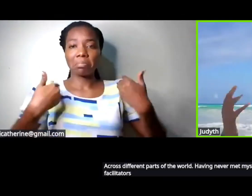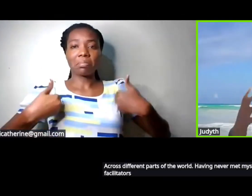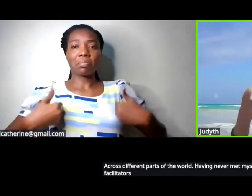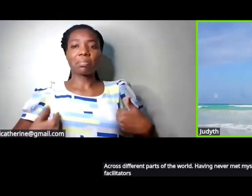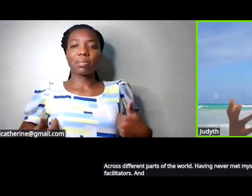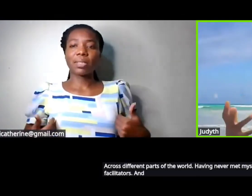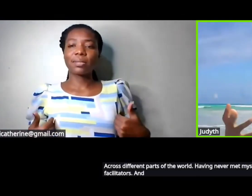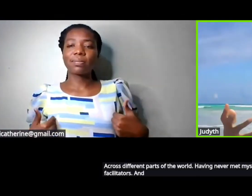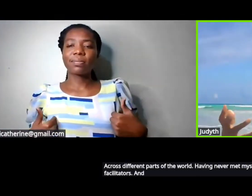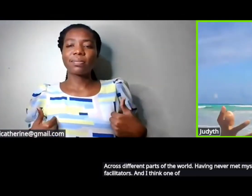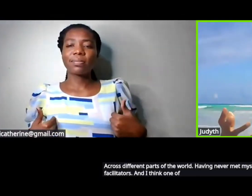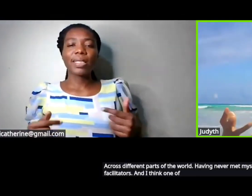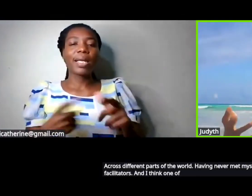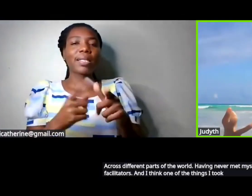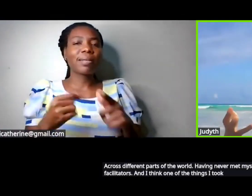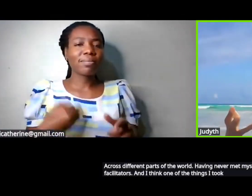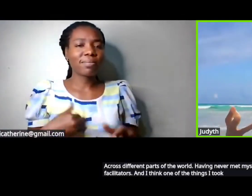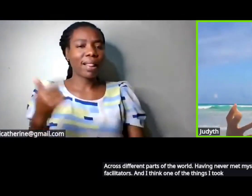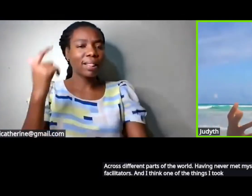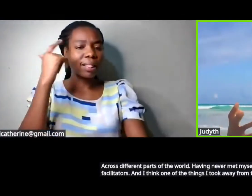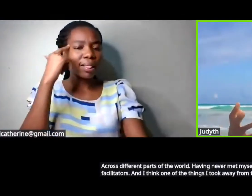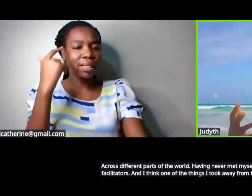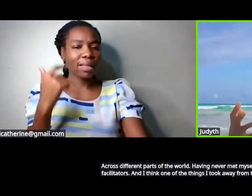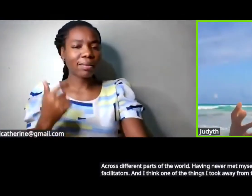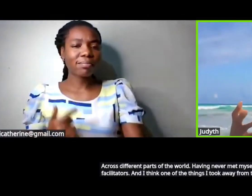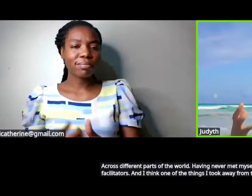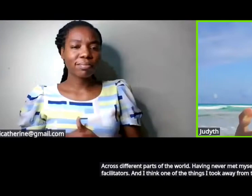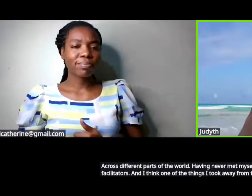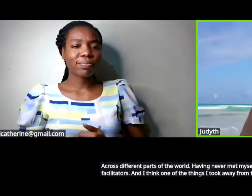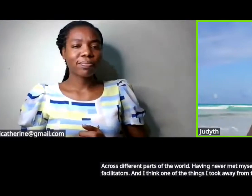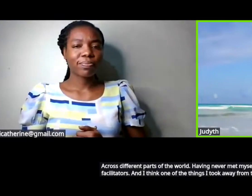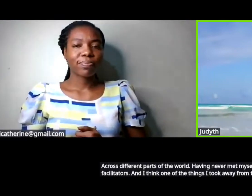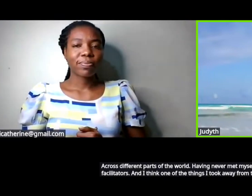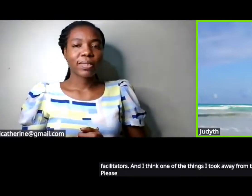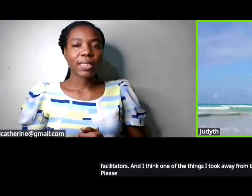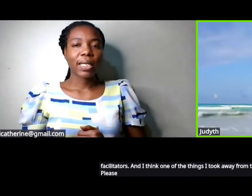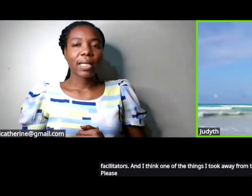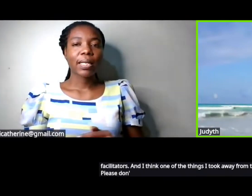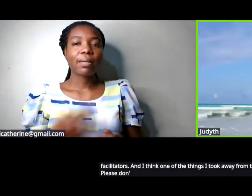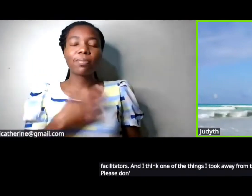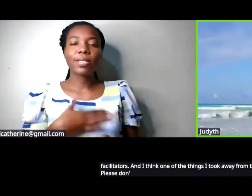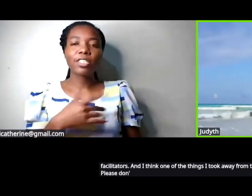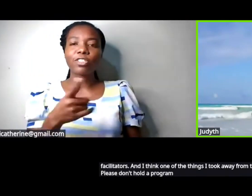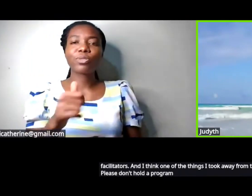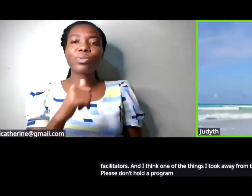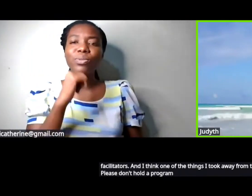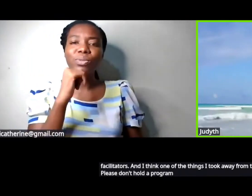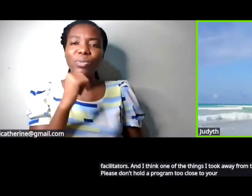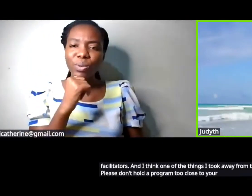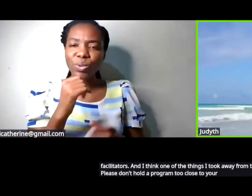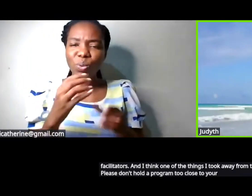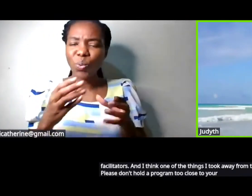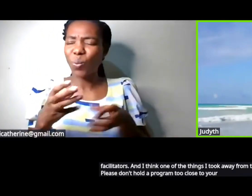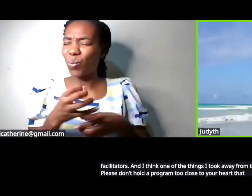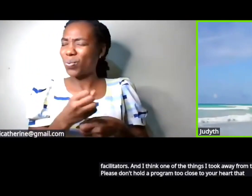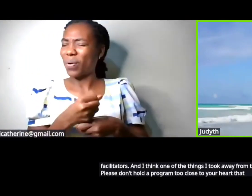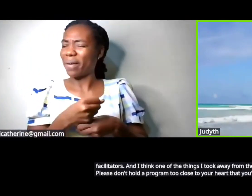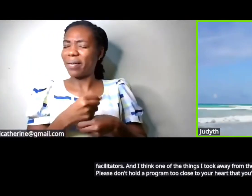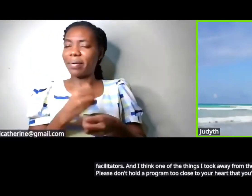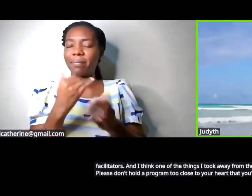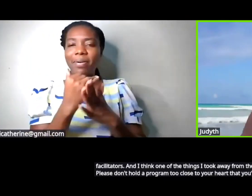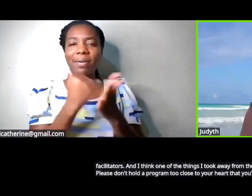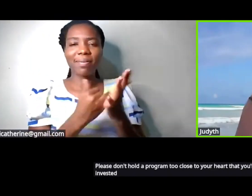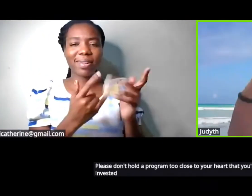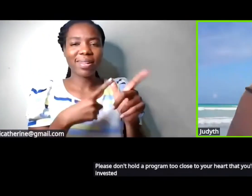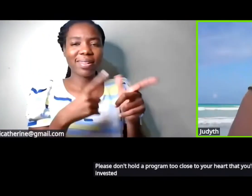I think one of the things I took away from the session was, please don't hold a program too close to your heart that you're so emotionally invested in it